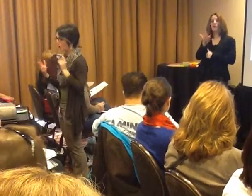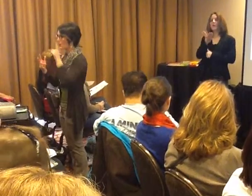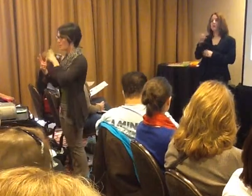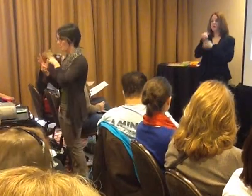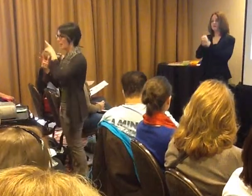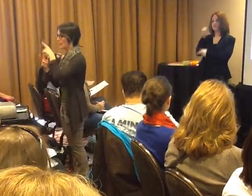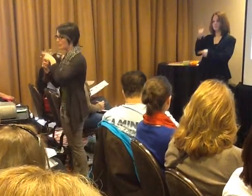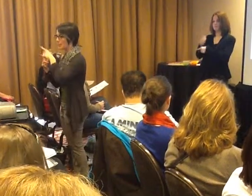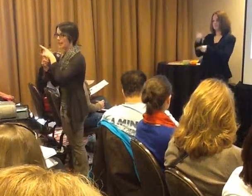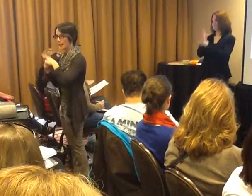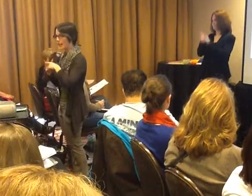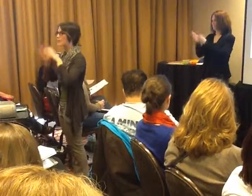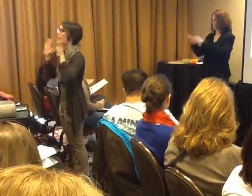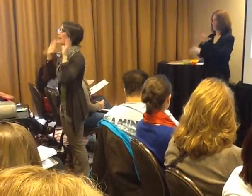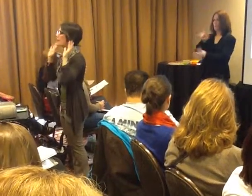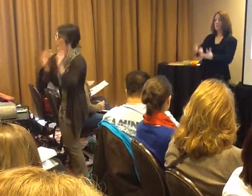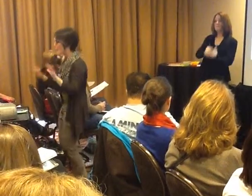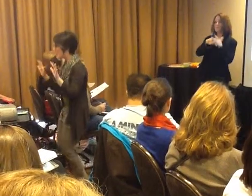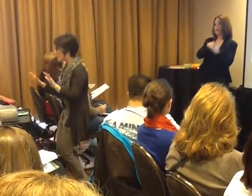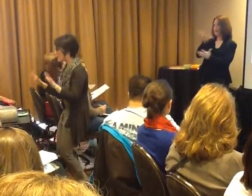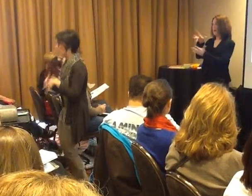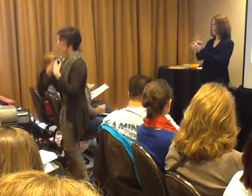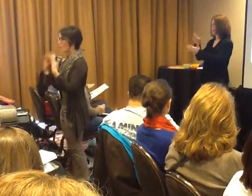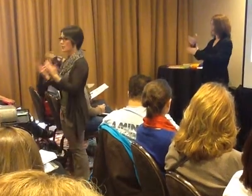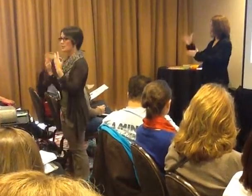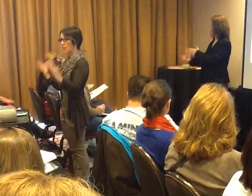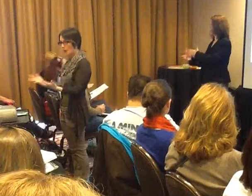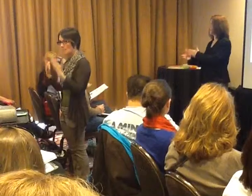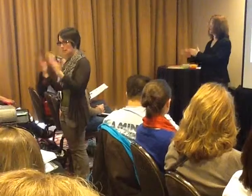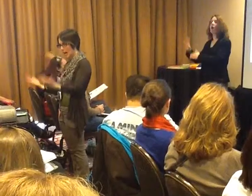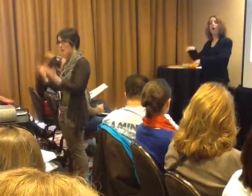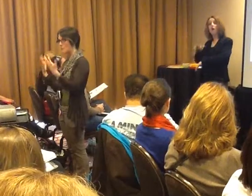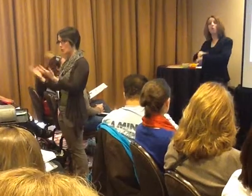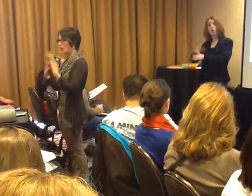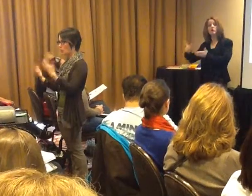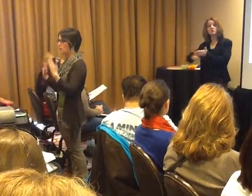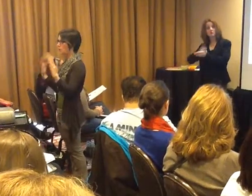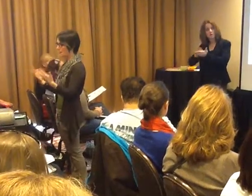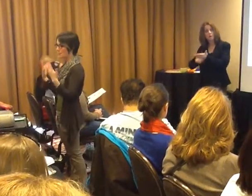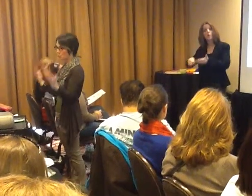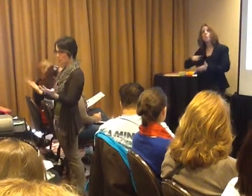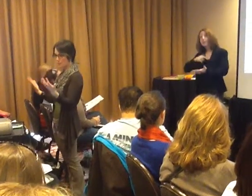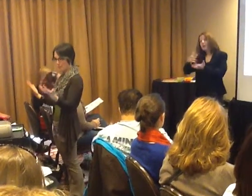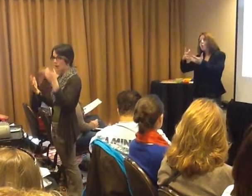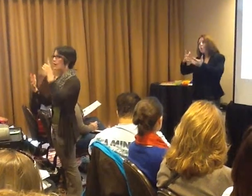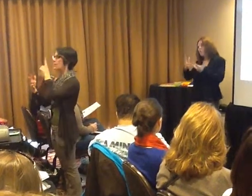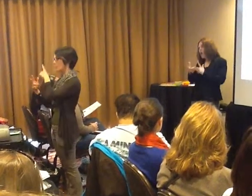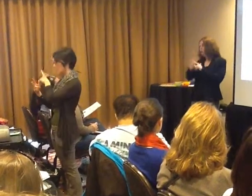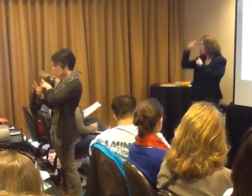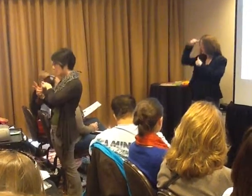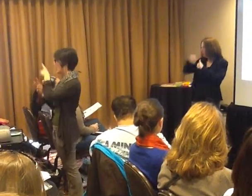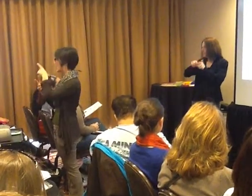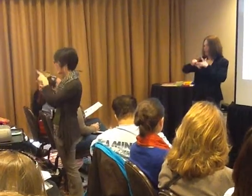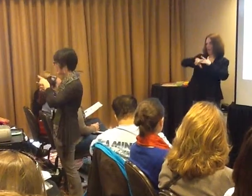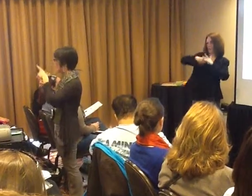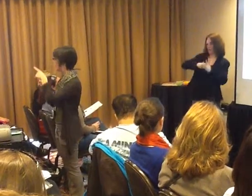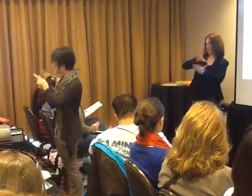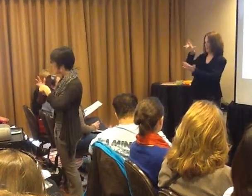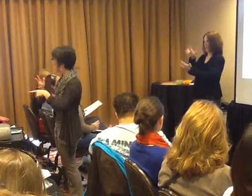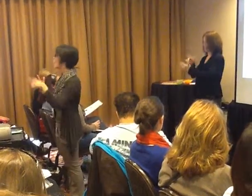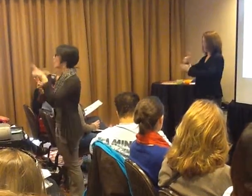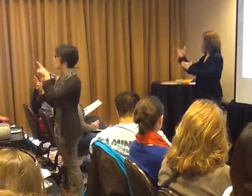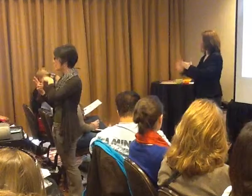the order, a beginning, a middle, and an end? Think about it. Of course, sometimes we're going to want them to remember something from the beginning,